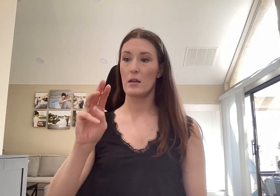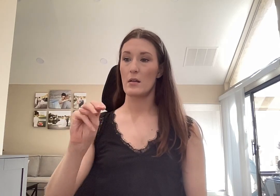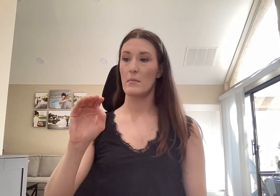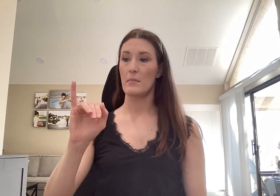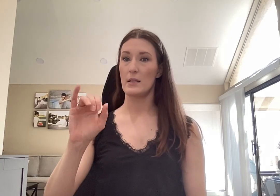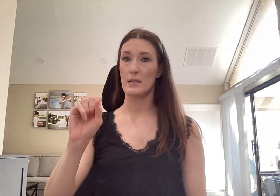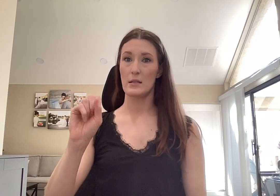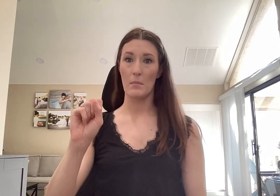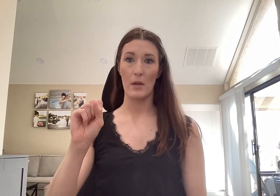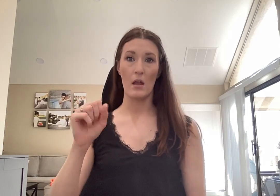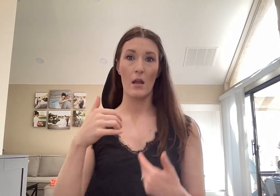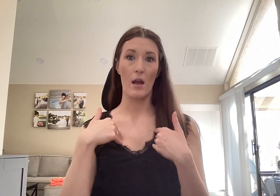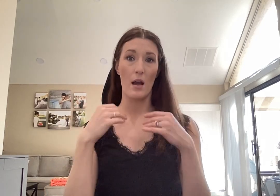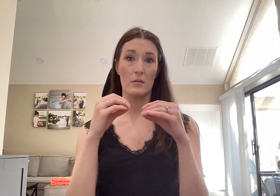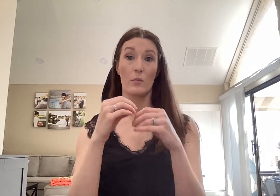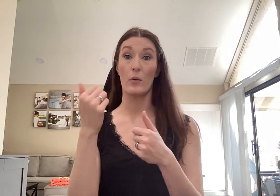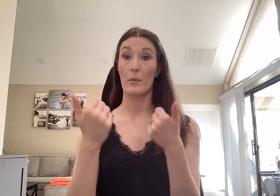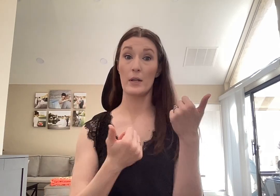Jackson, Mississippi has more which?